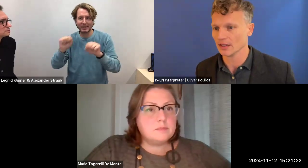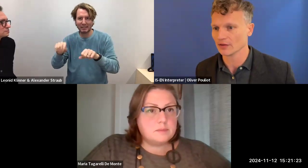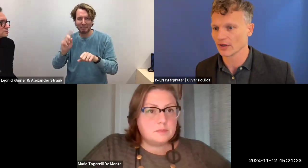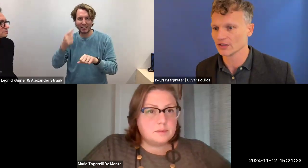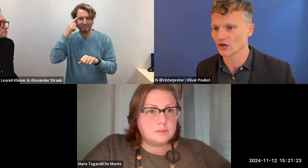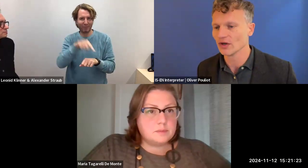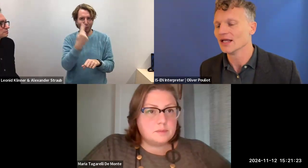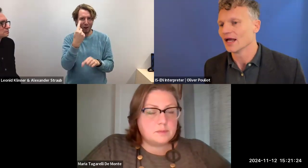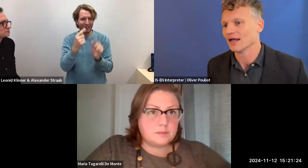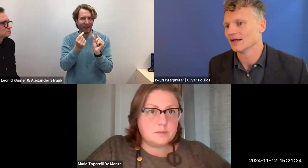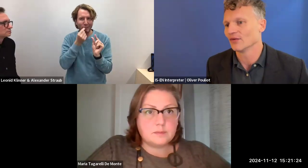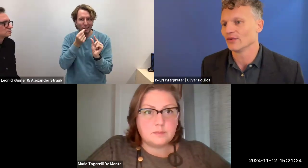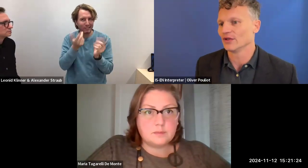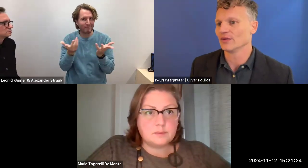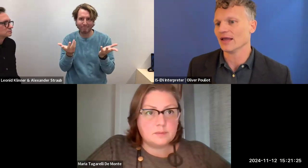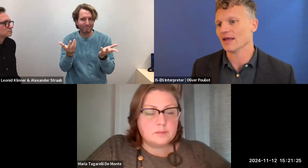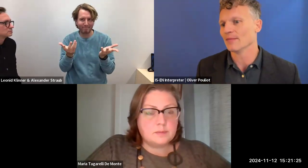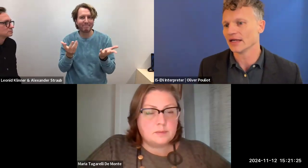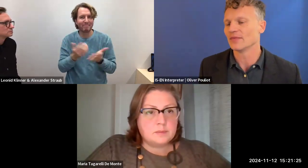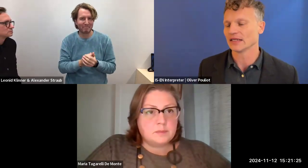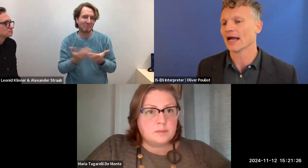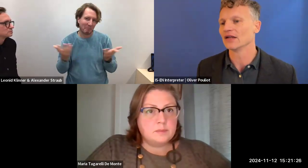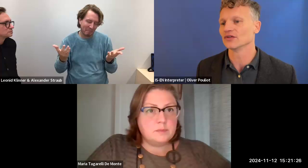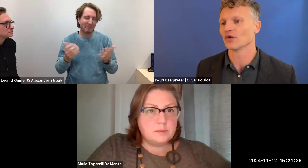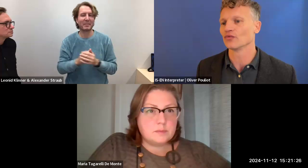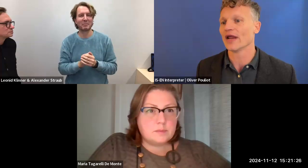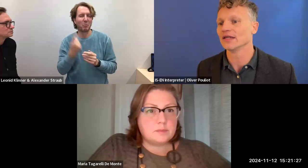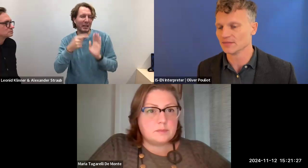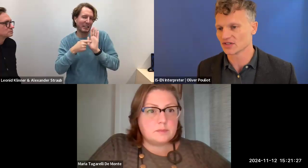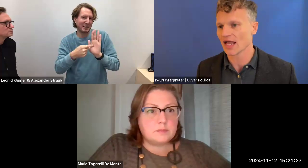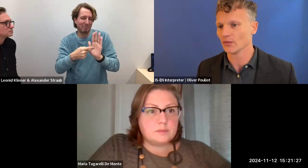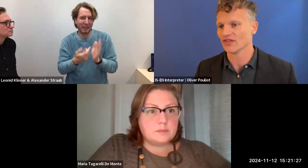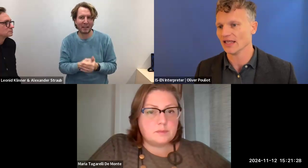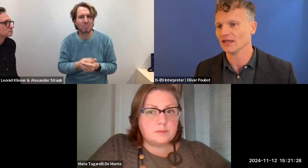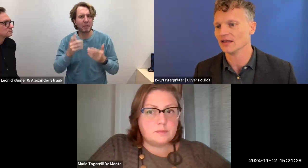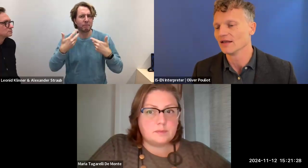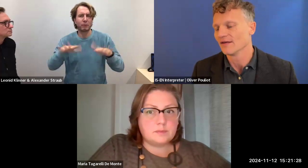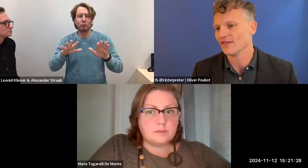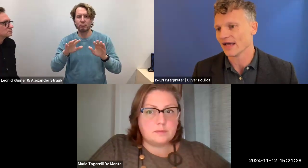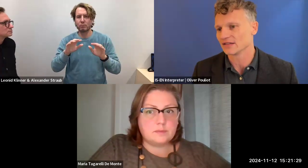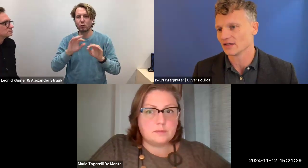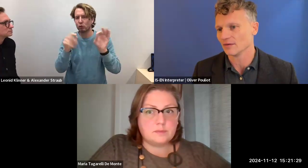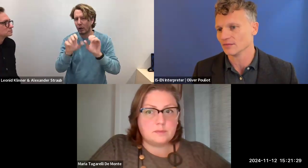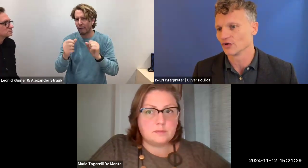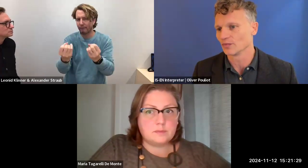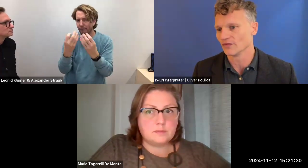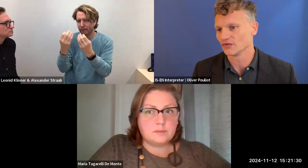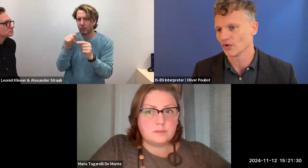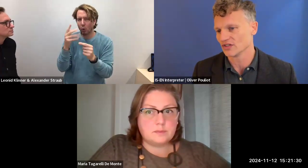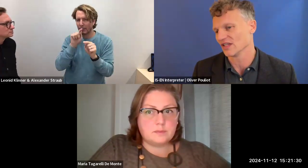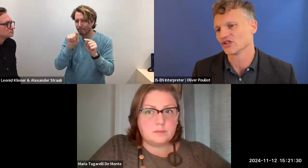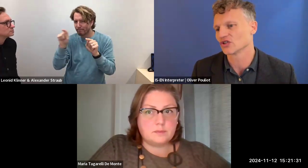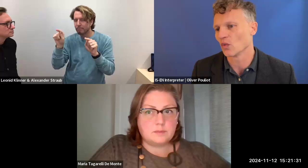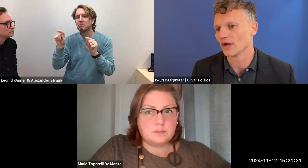was coming, right? So it might have been kind of a random sign within that group